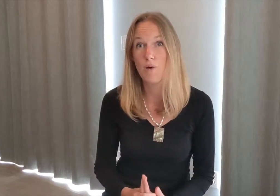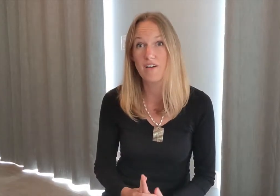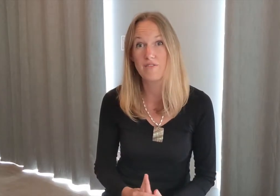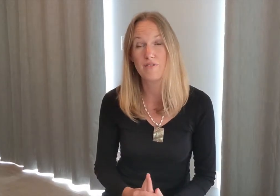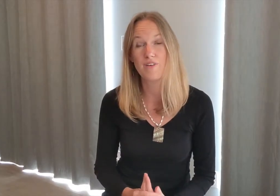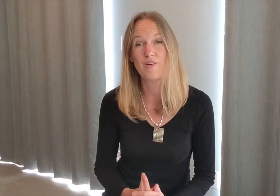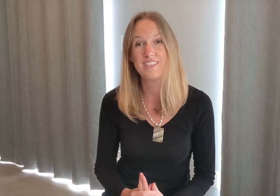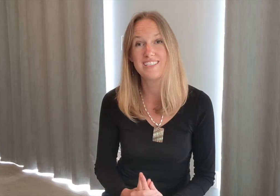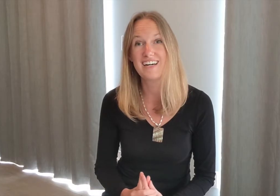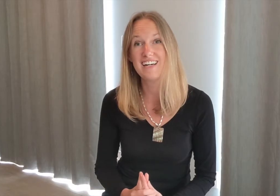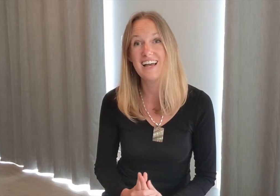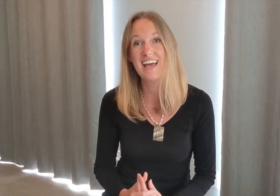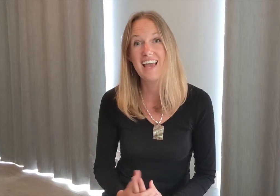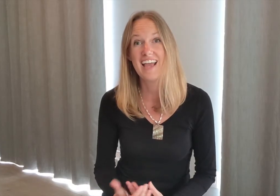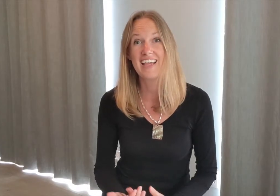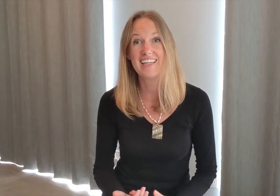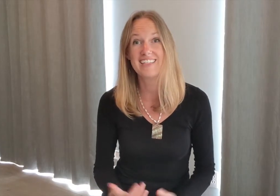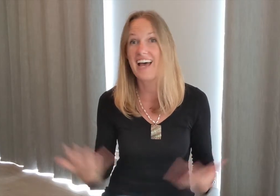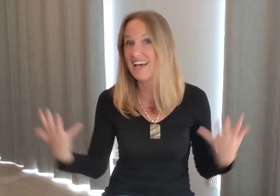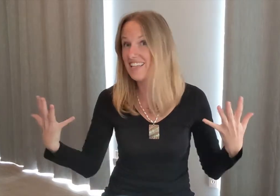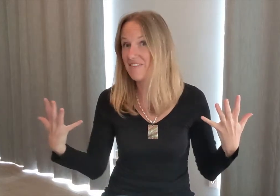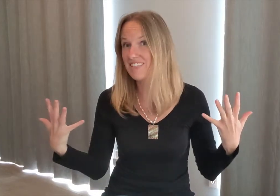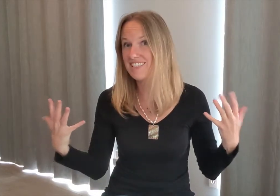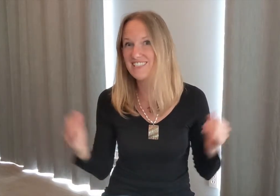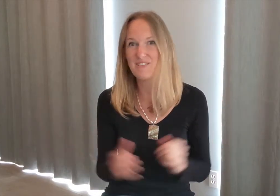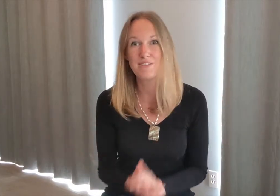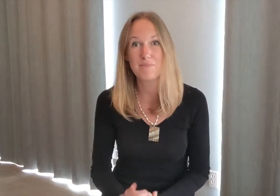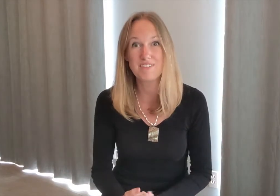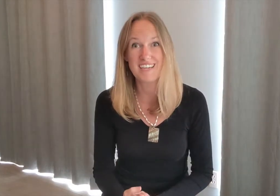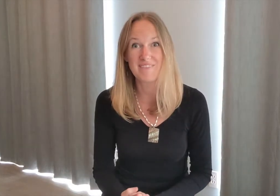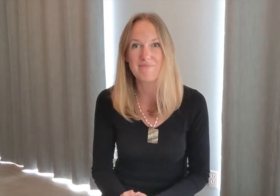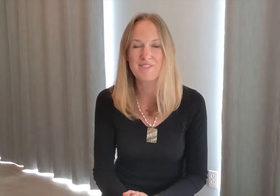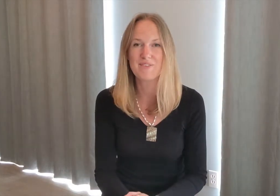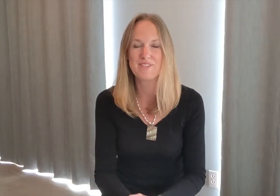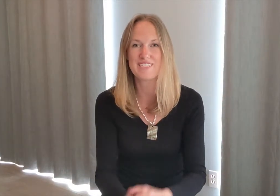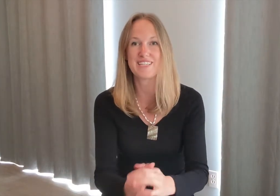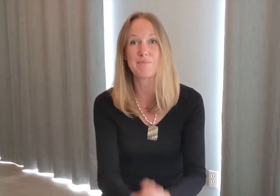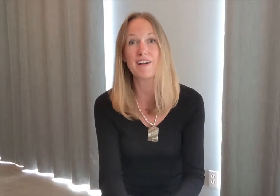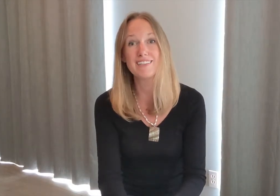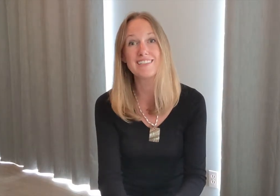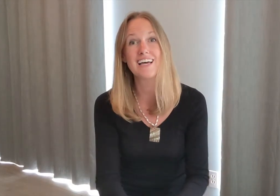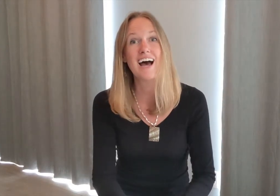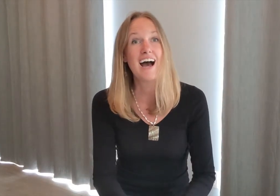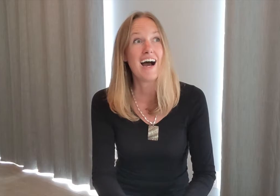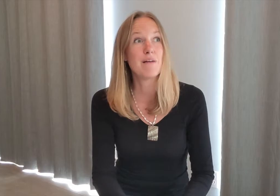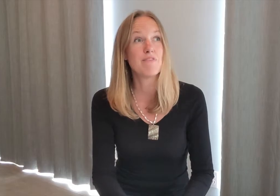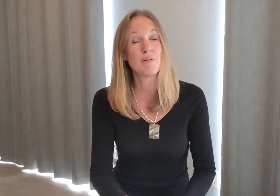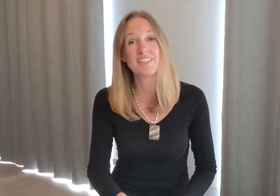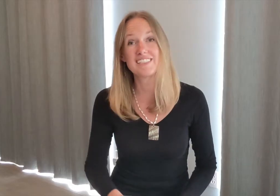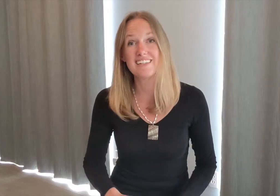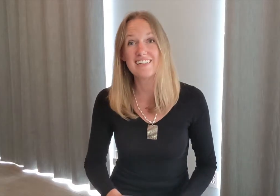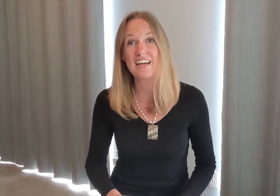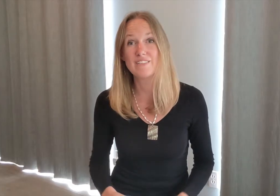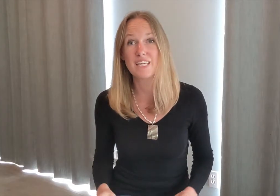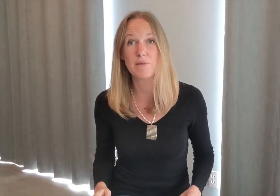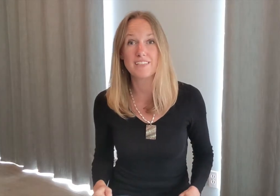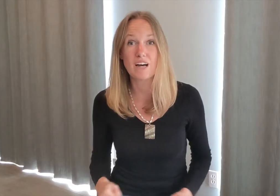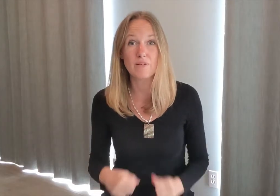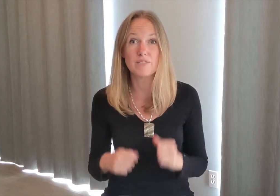walkthrough of the whole song, and then we just do it with the music. So those are the 6 parts. Before we get started, housekeeping as always,